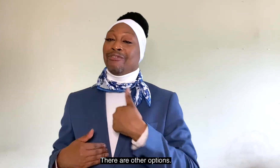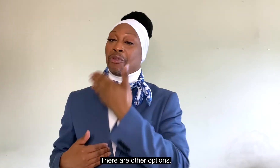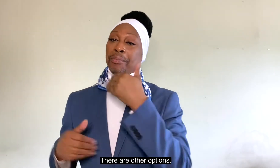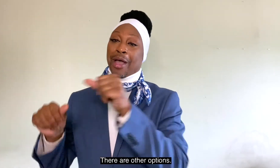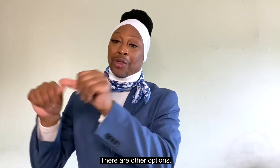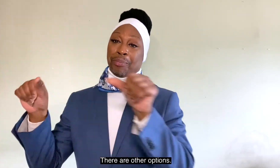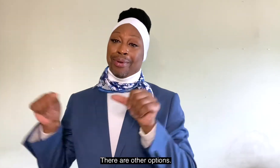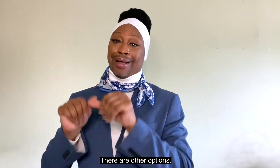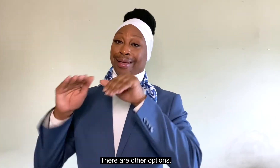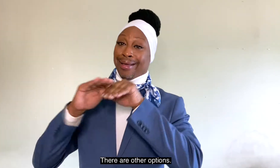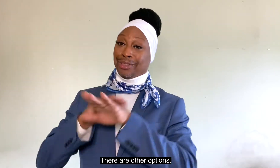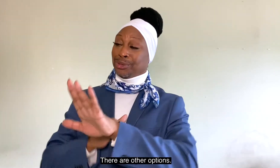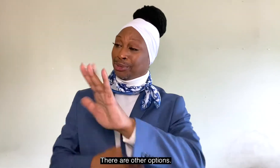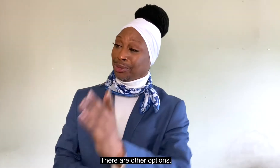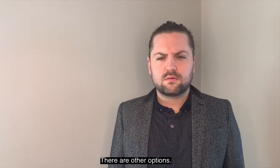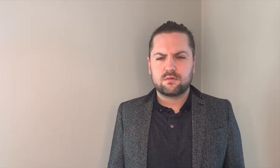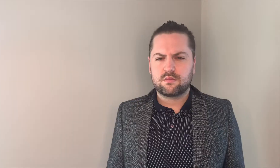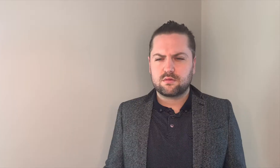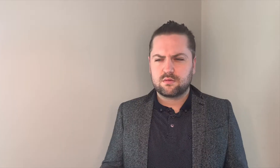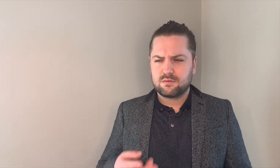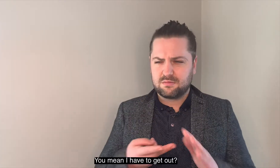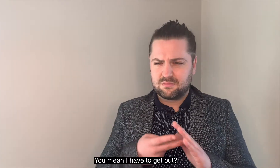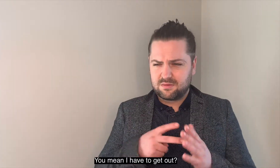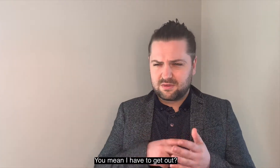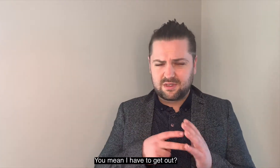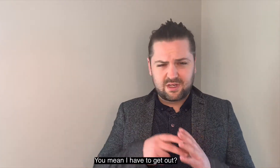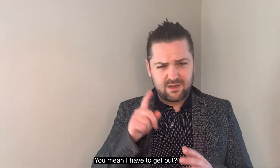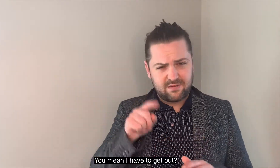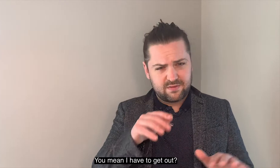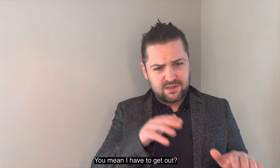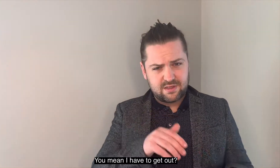There are other options. You mean I have to get out?